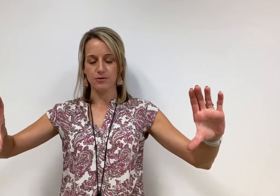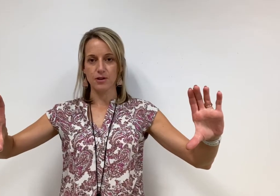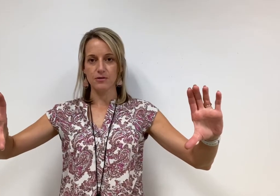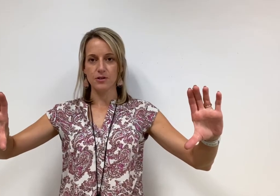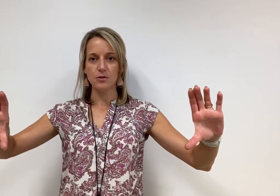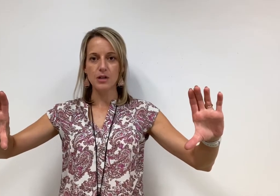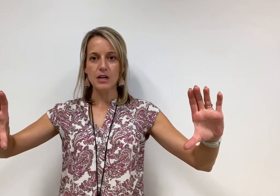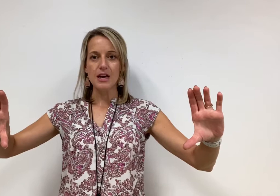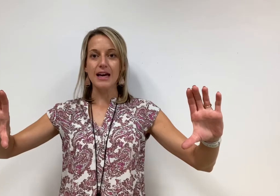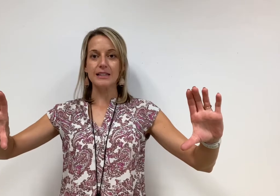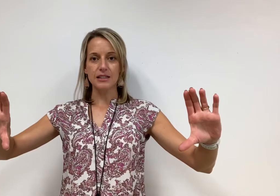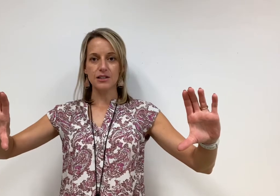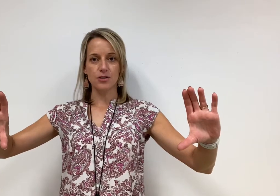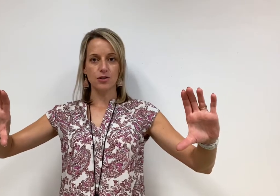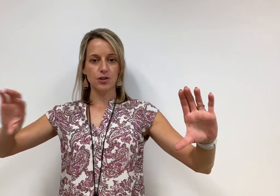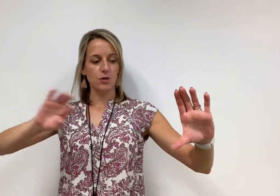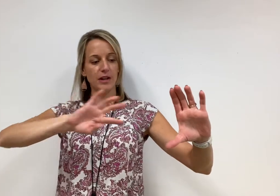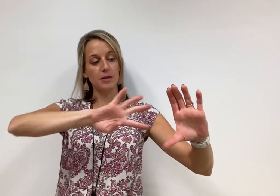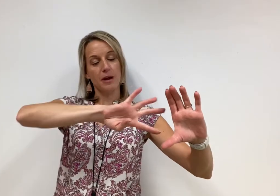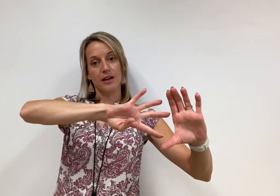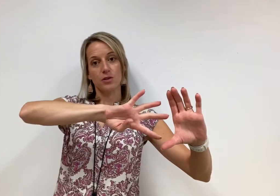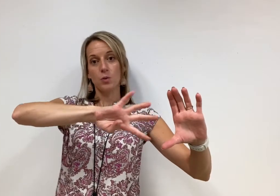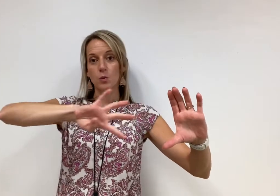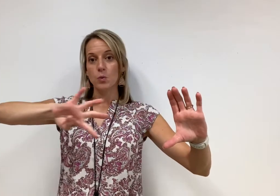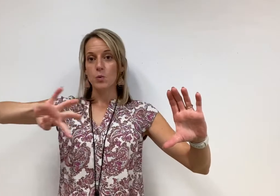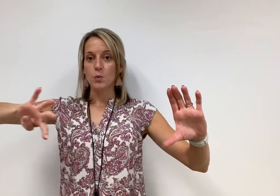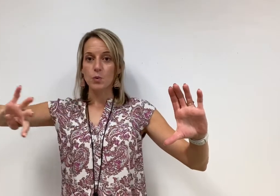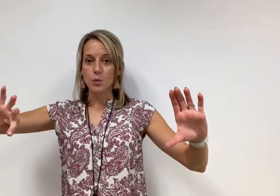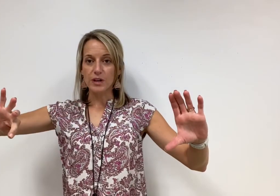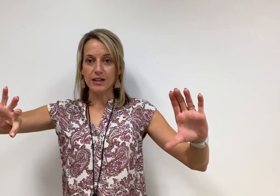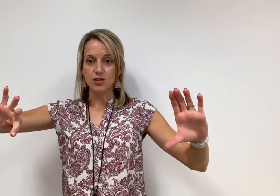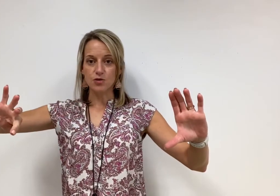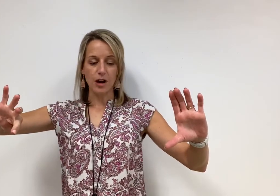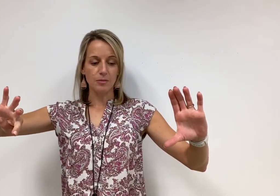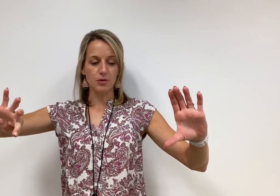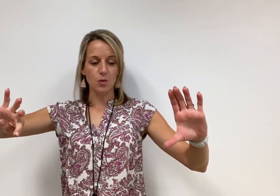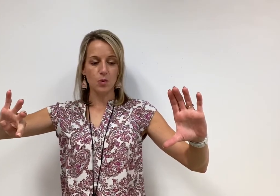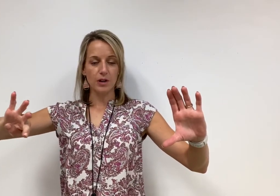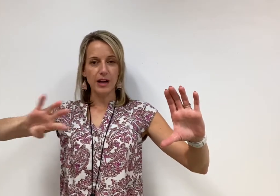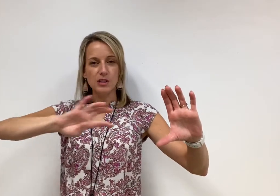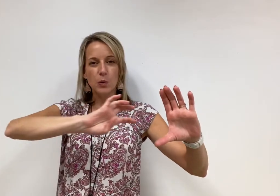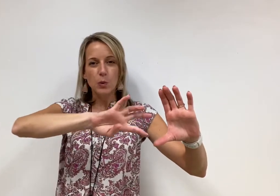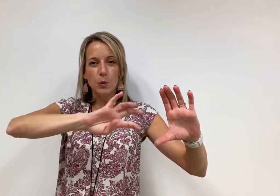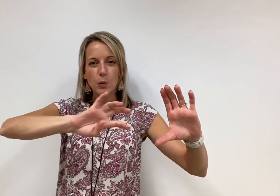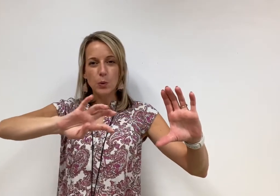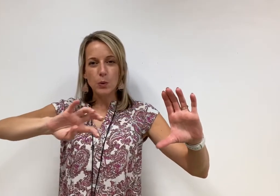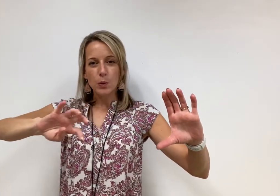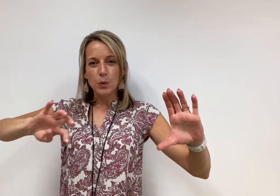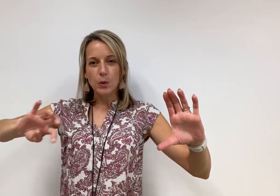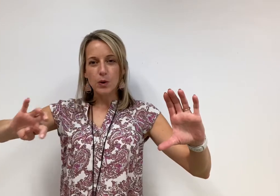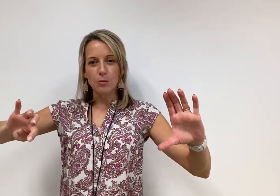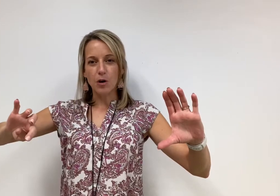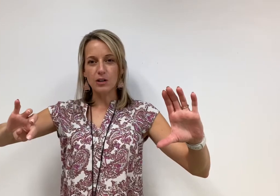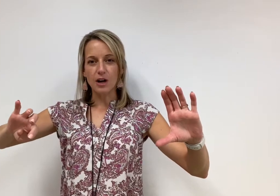of you, and it's easier to show like the pattern. It has stripes, or it has polka dots, and it